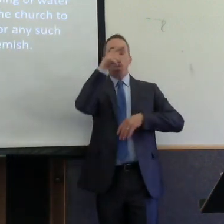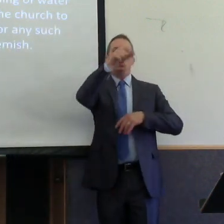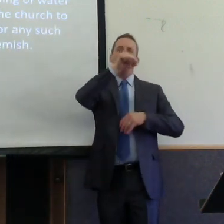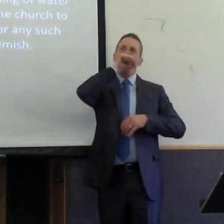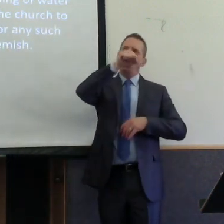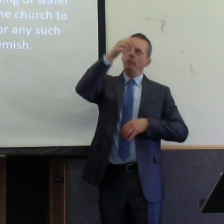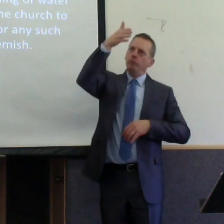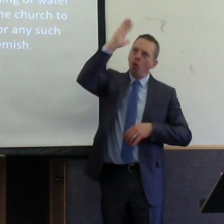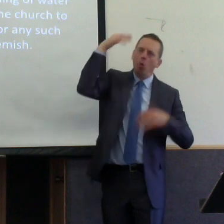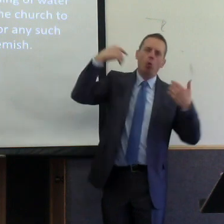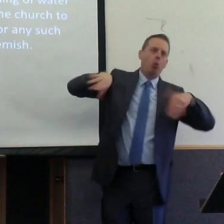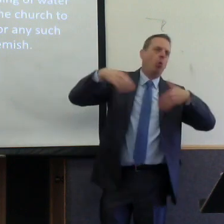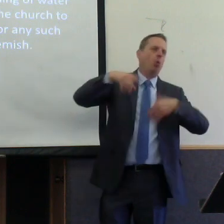splendor.